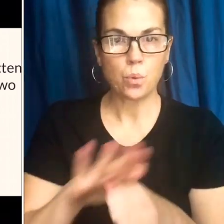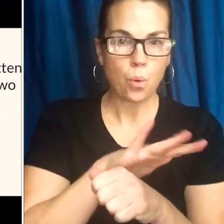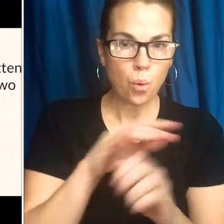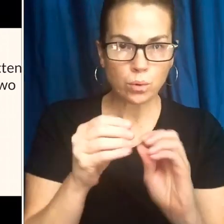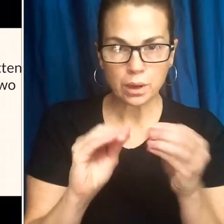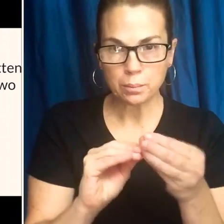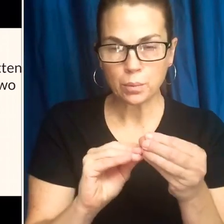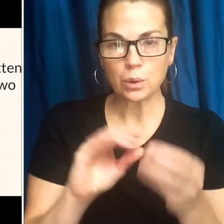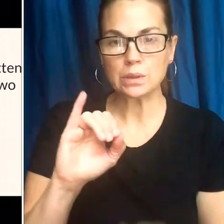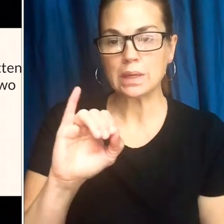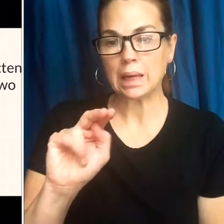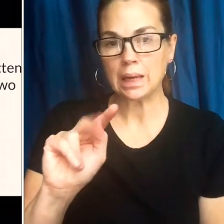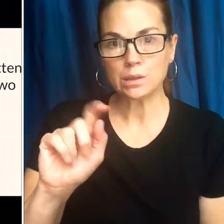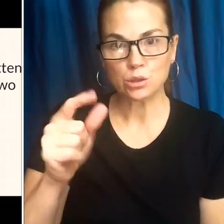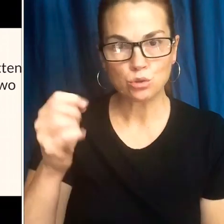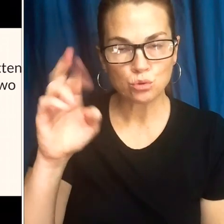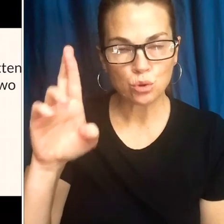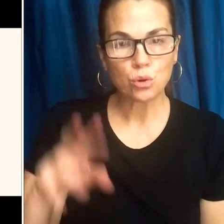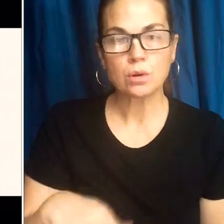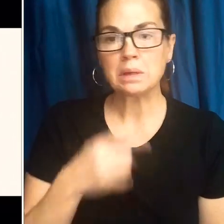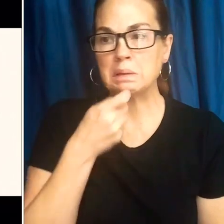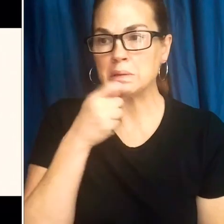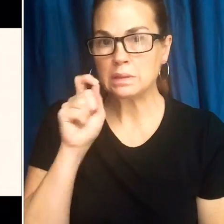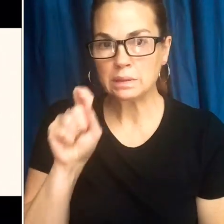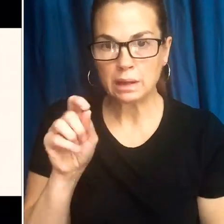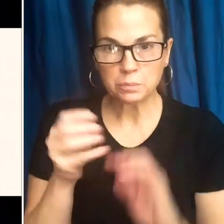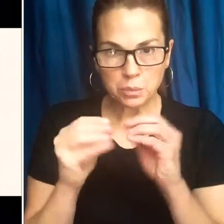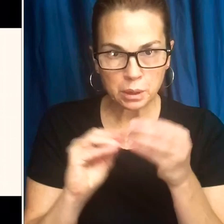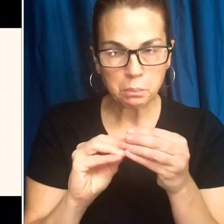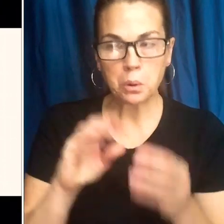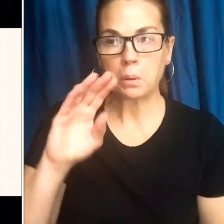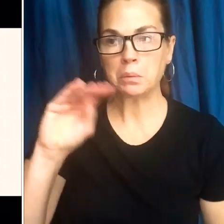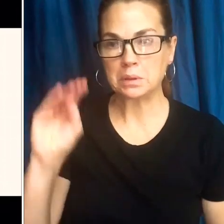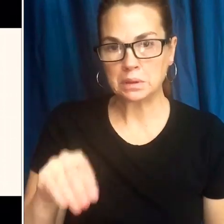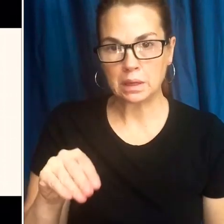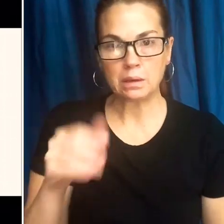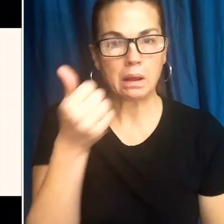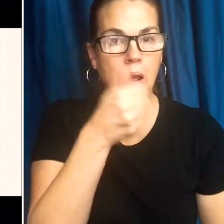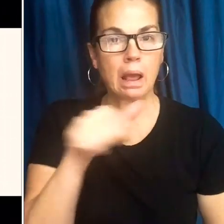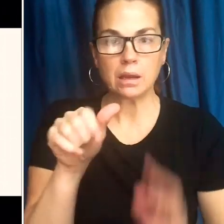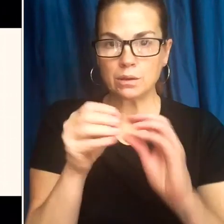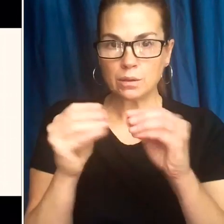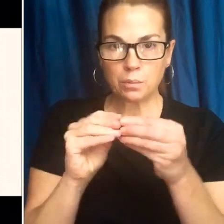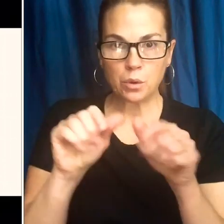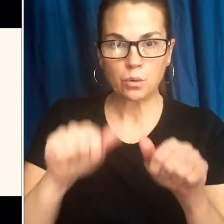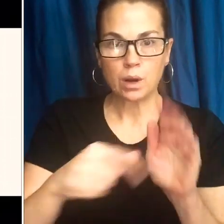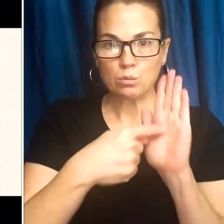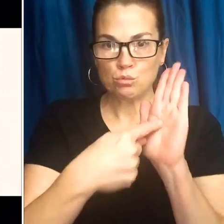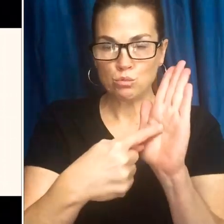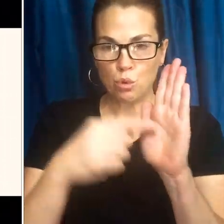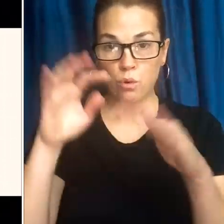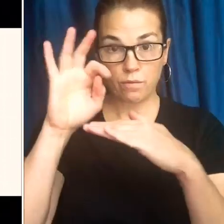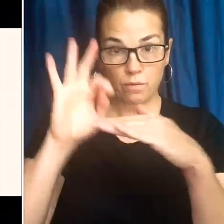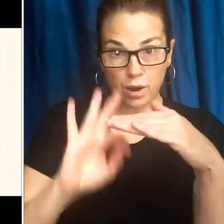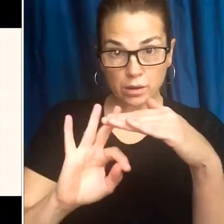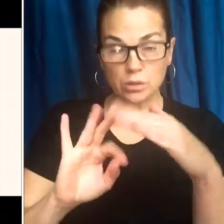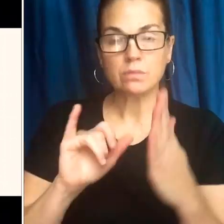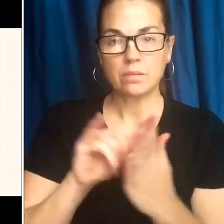a rational number. I often find that when I'm trying to compare